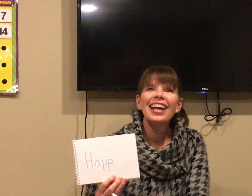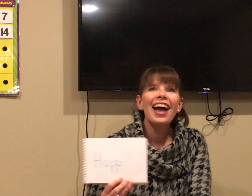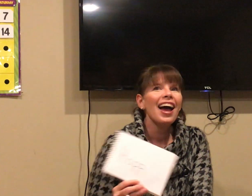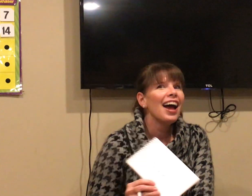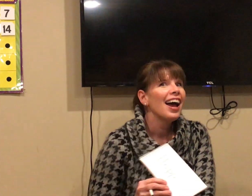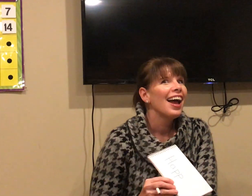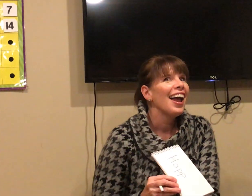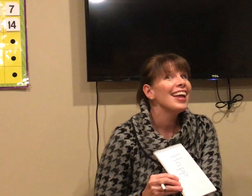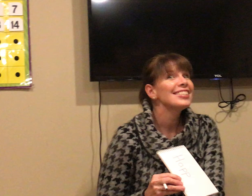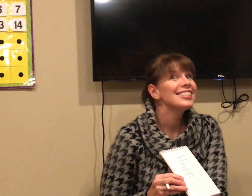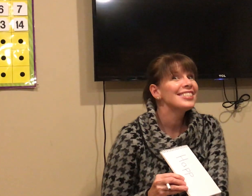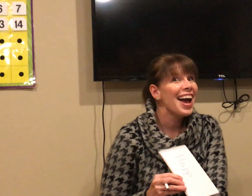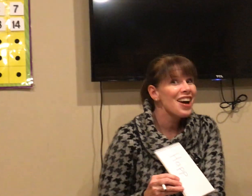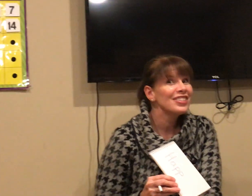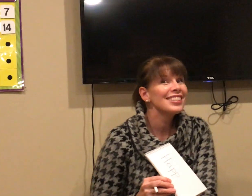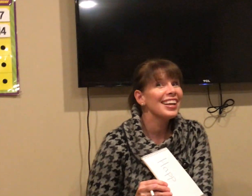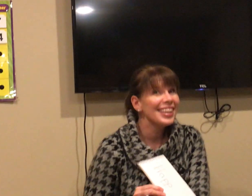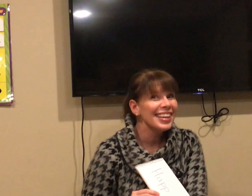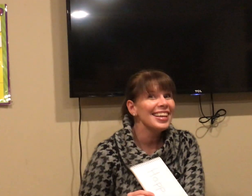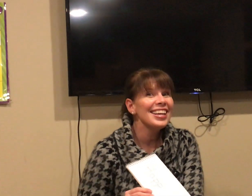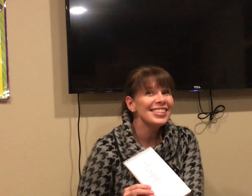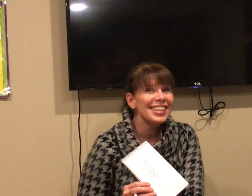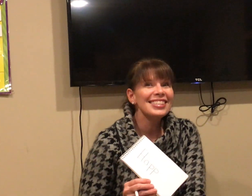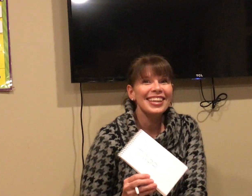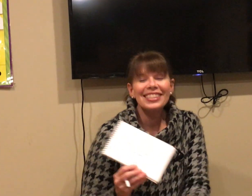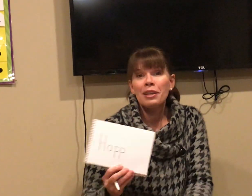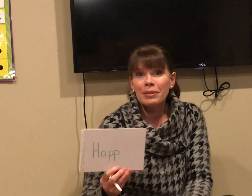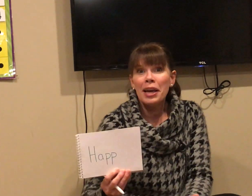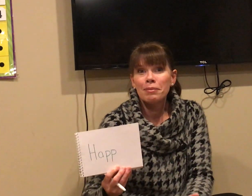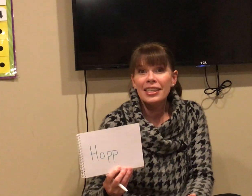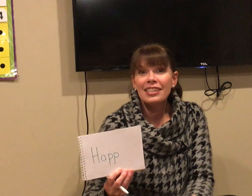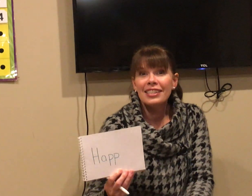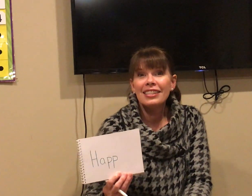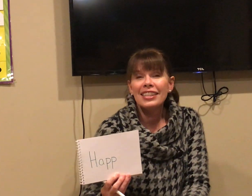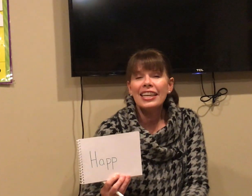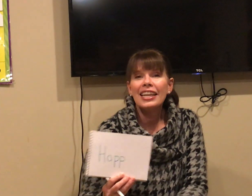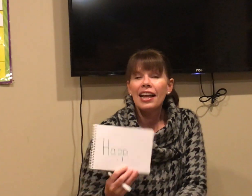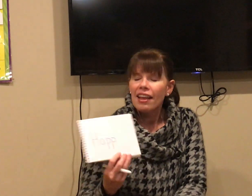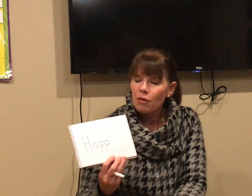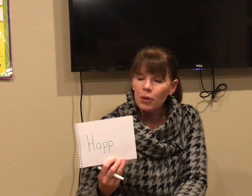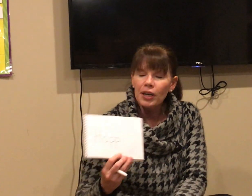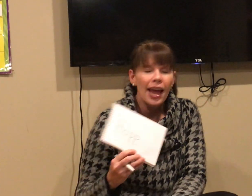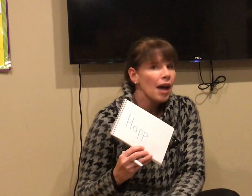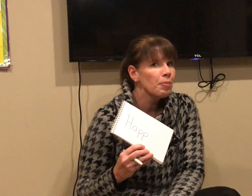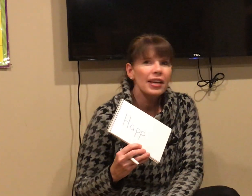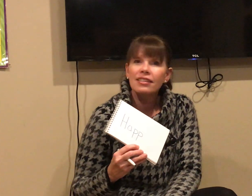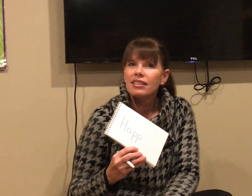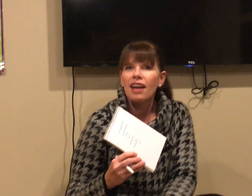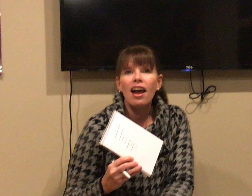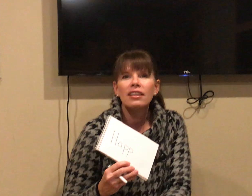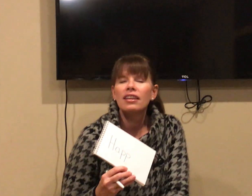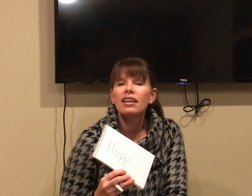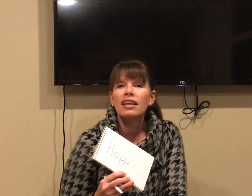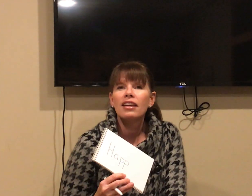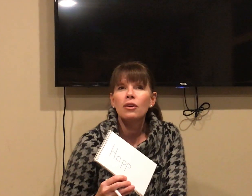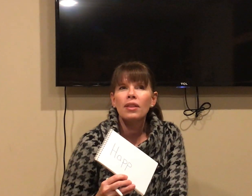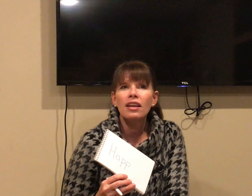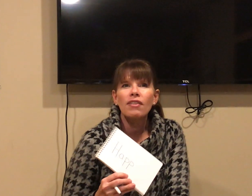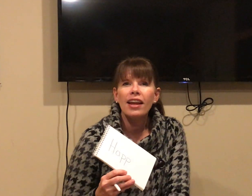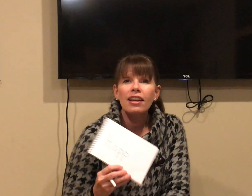E? It sounds like an E, doesn't it? Sometimes E says E. In the word happy, it's not E. Can you think of any